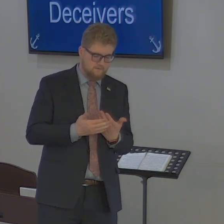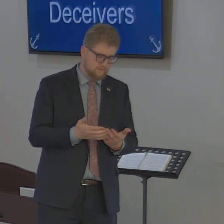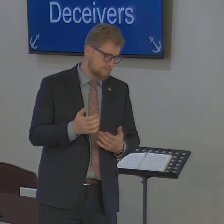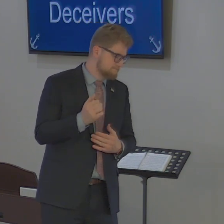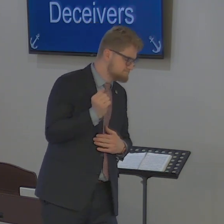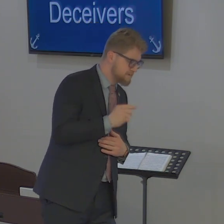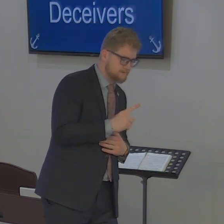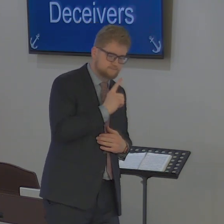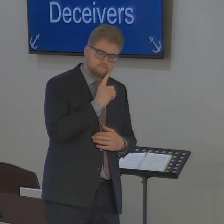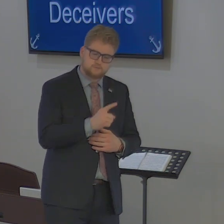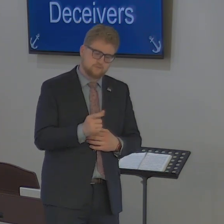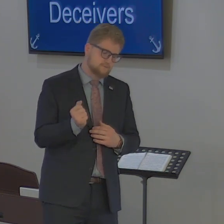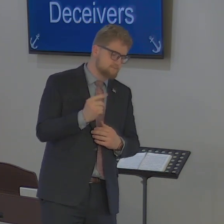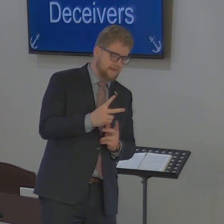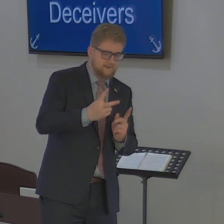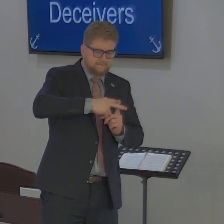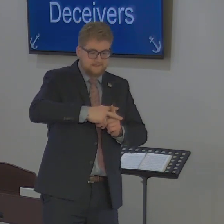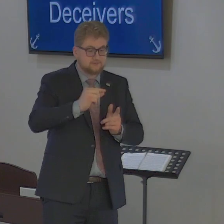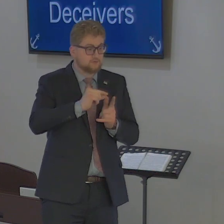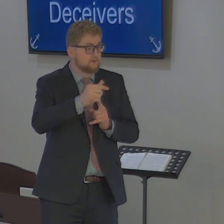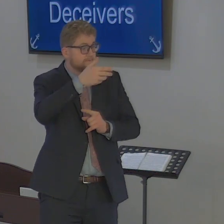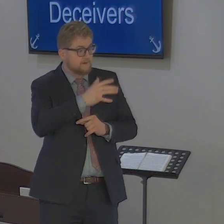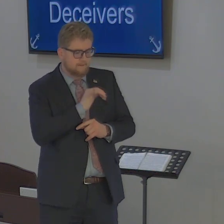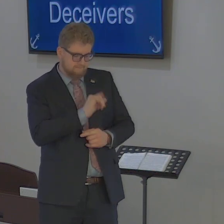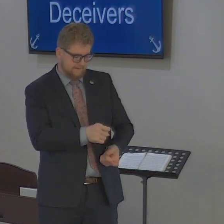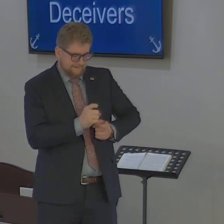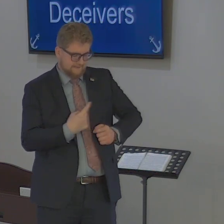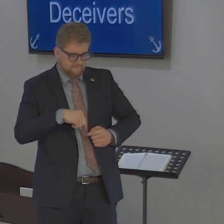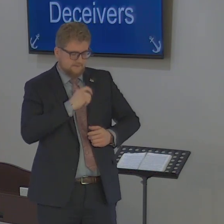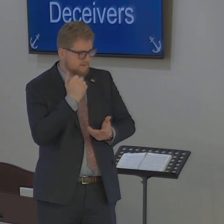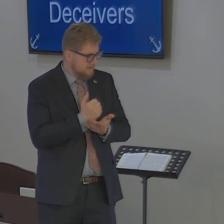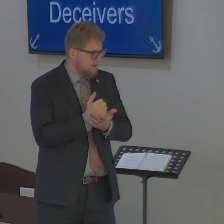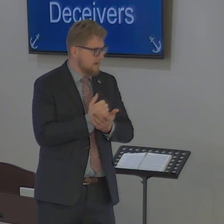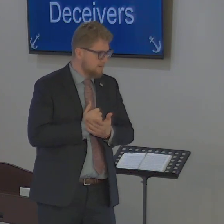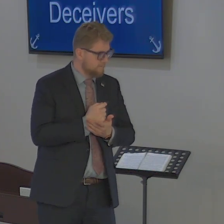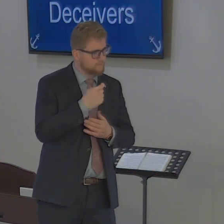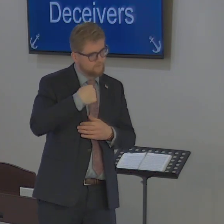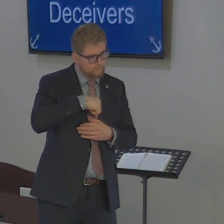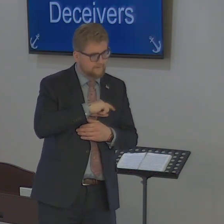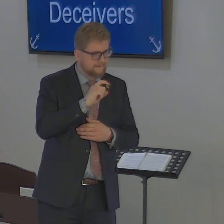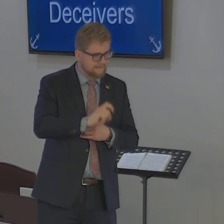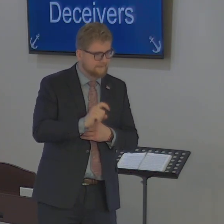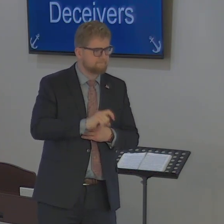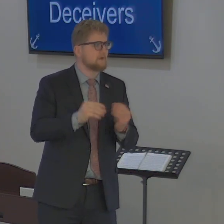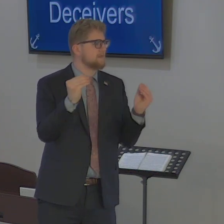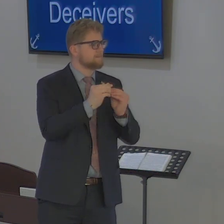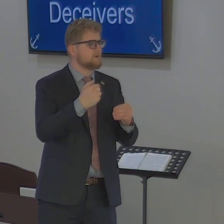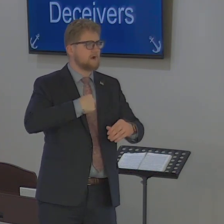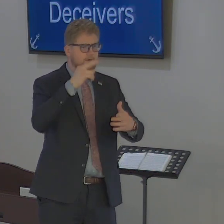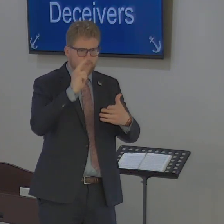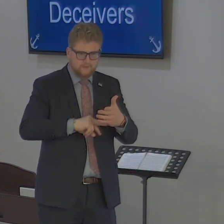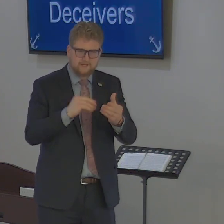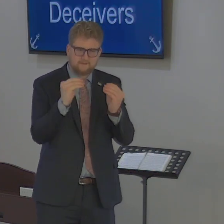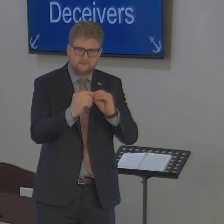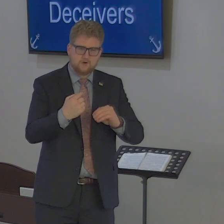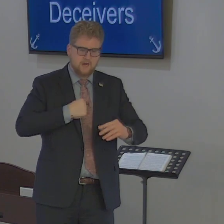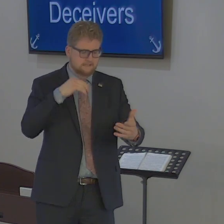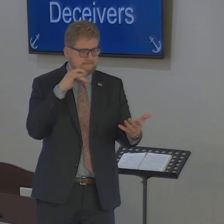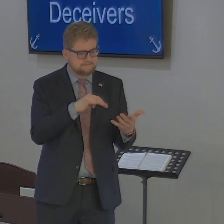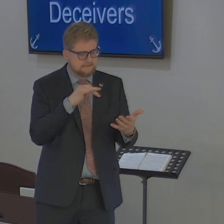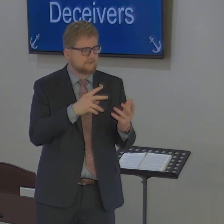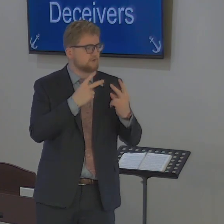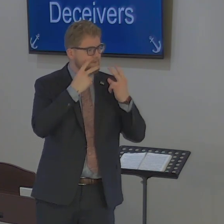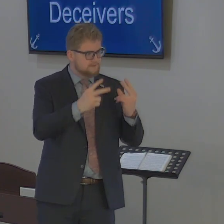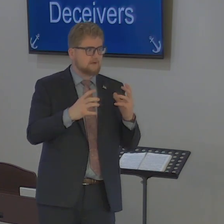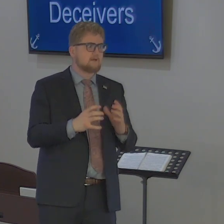and application of the Word of God that gives us the help in that. But I'm going to tell you what, the more I read and the more I study, you see a whole